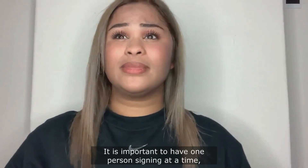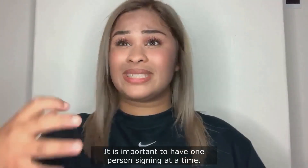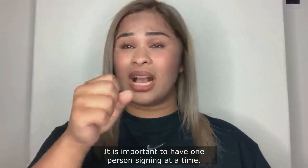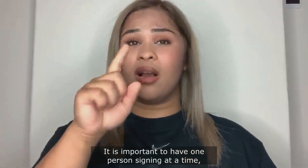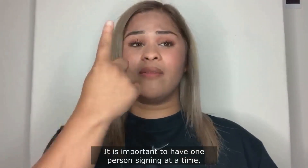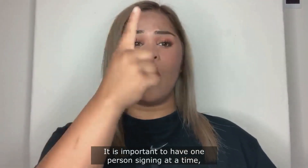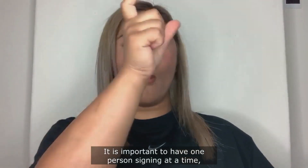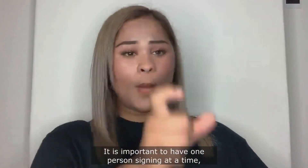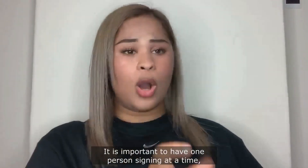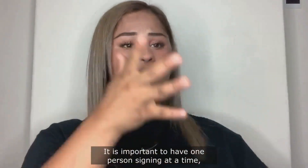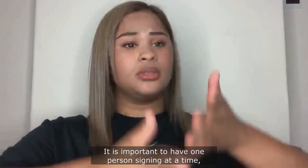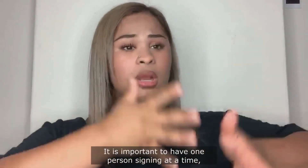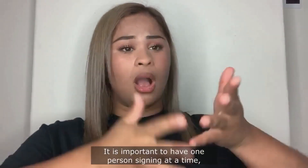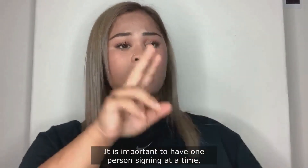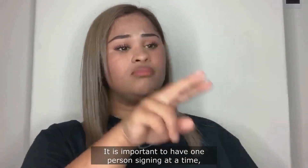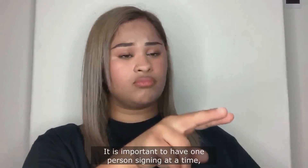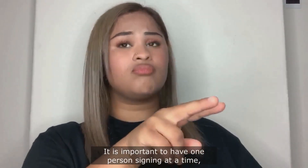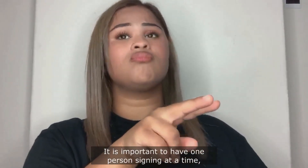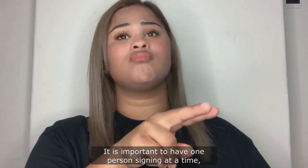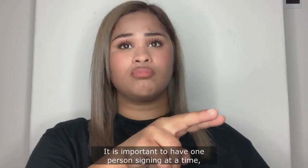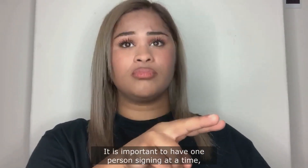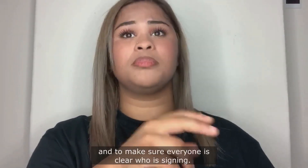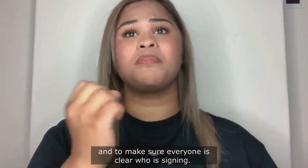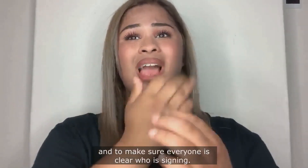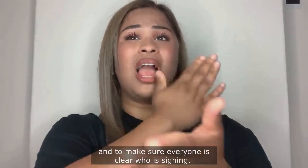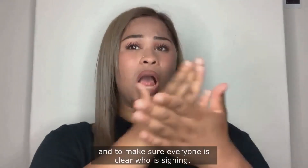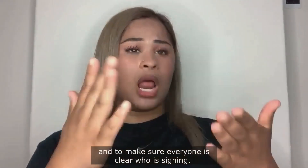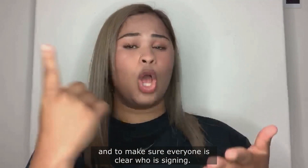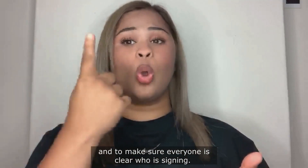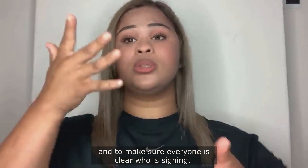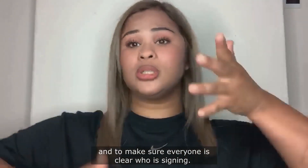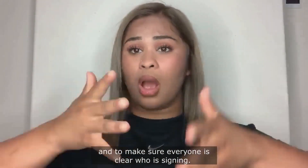important to have one person signing at a time and to make sure everyone is clear who is signing.